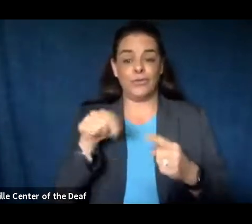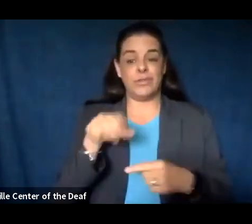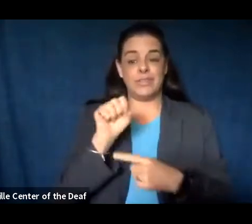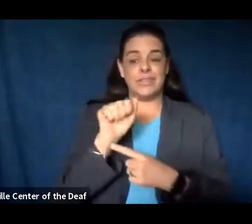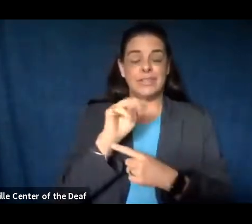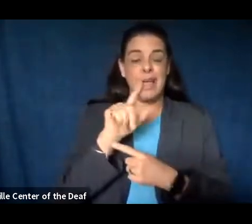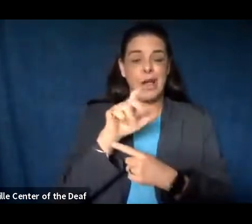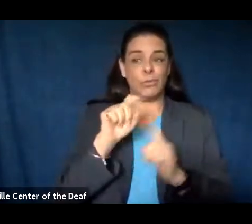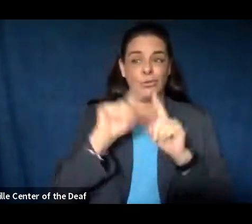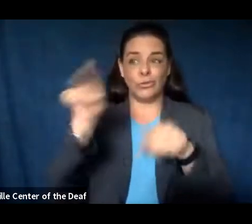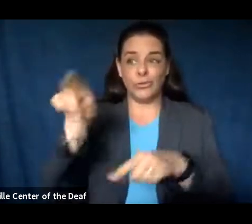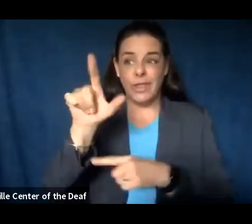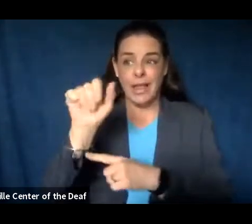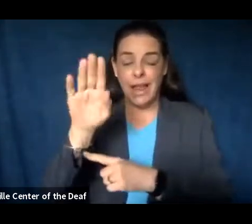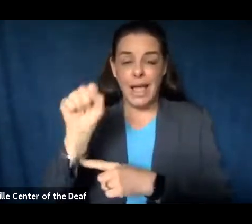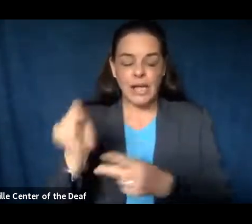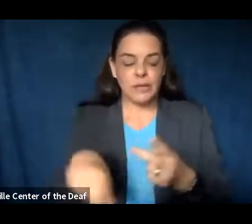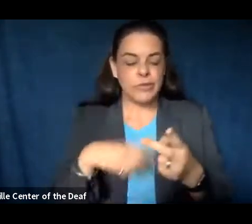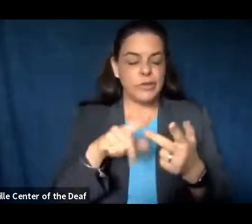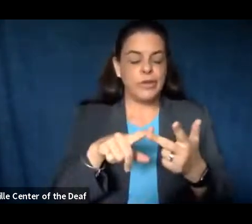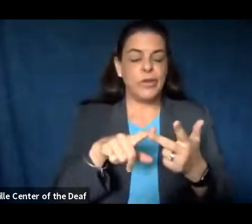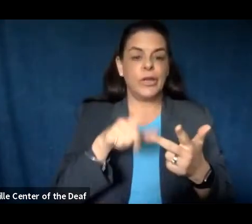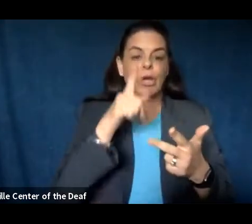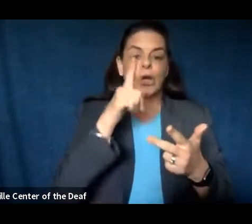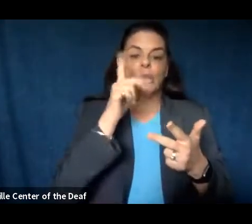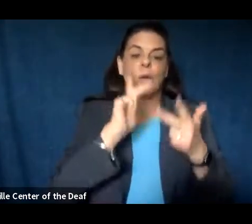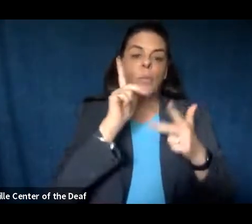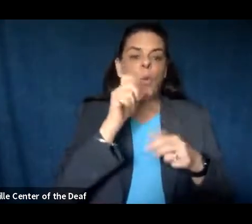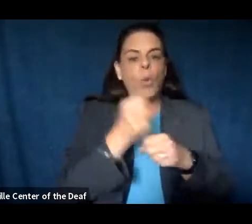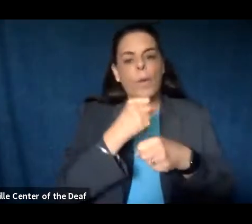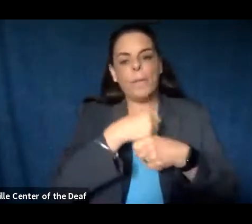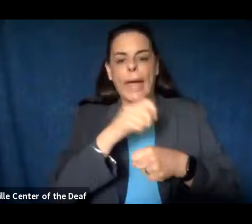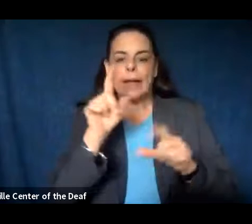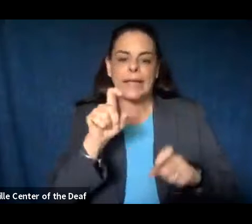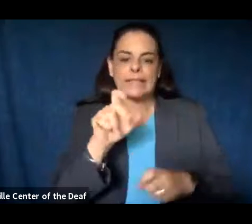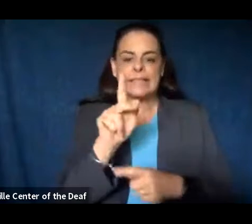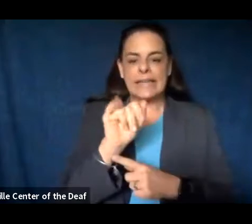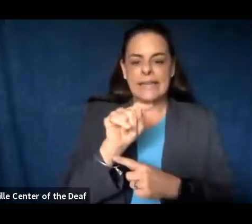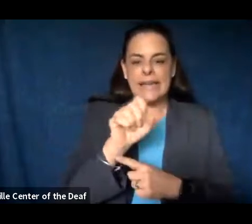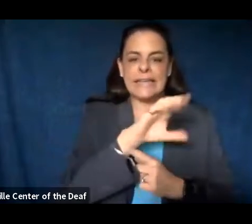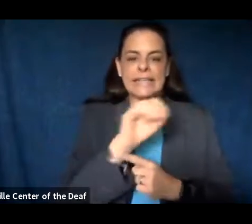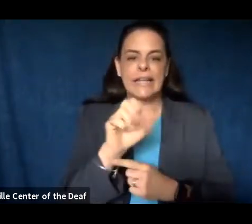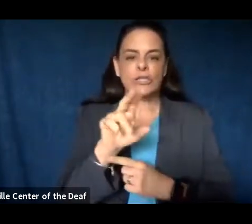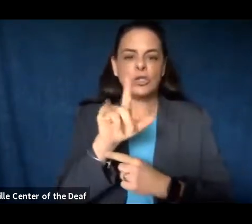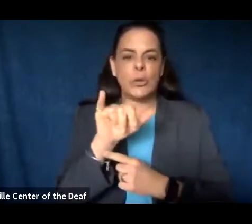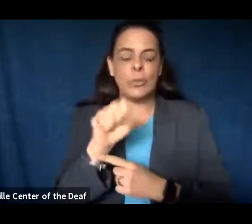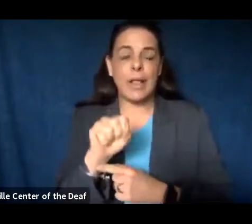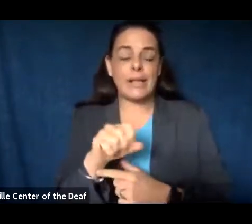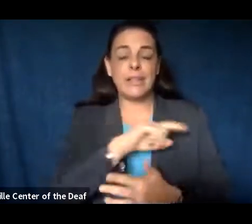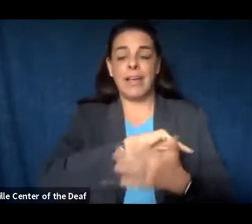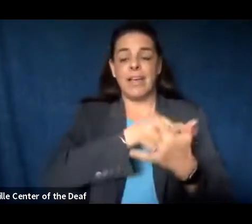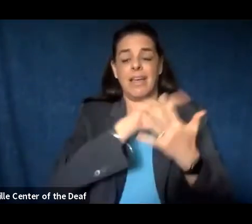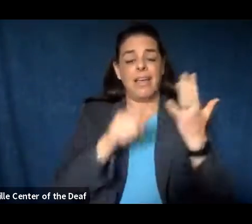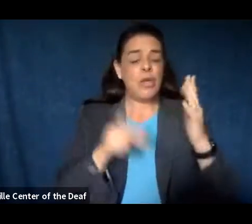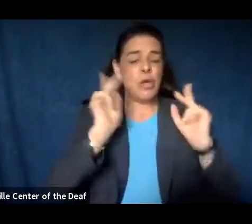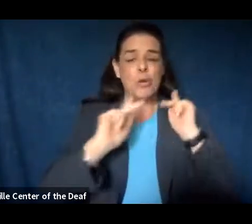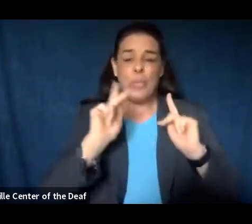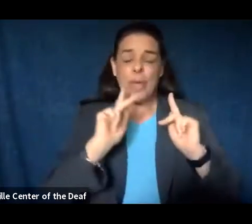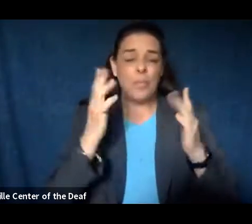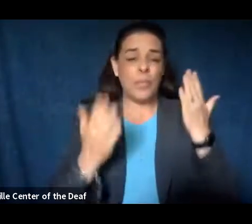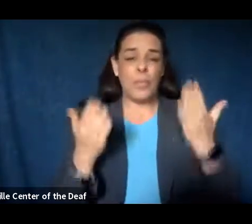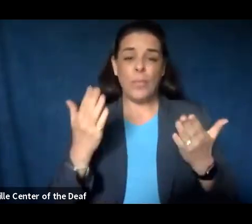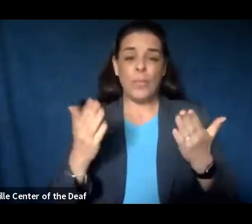data entry teams, those who are manufacturing testing kits and supplies. While these exceptional folks may never